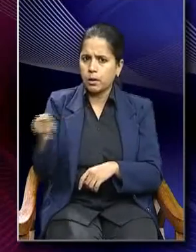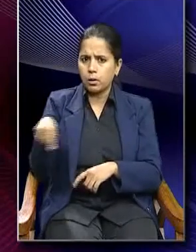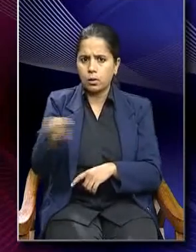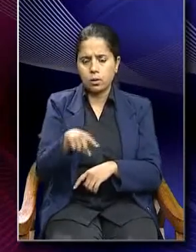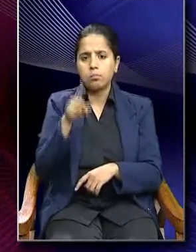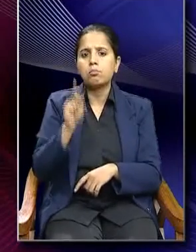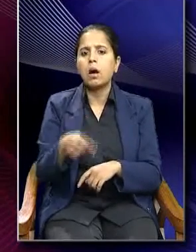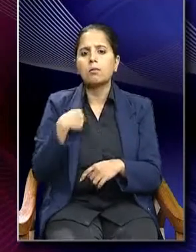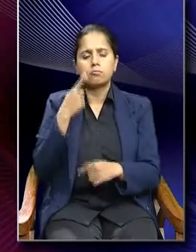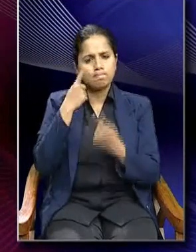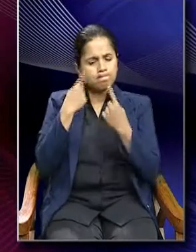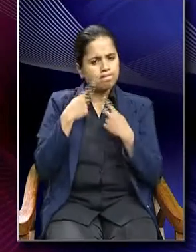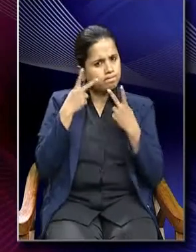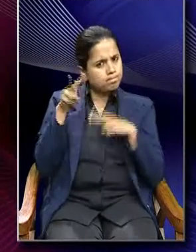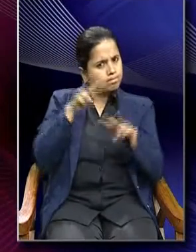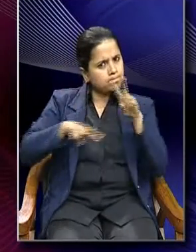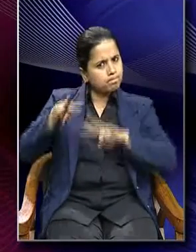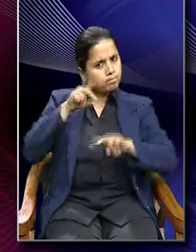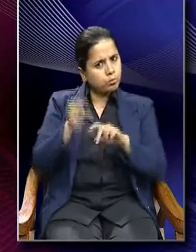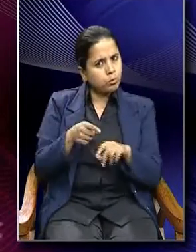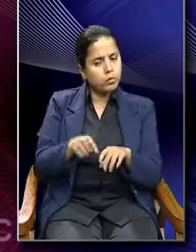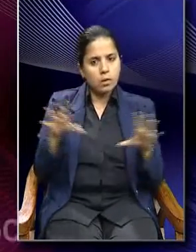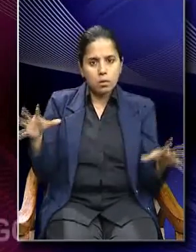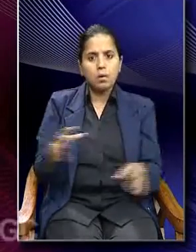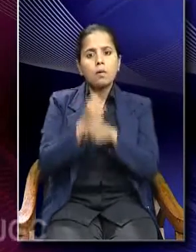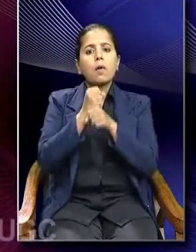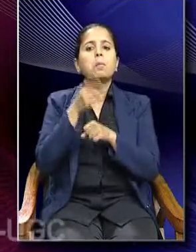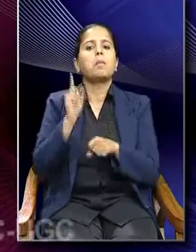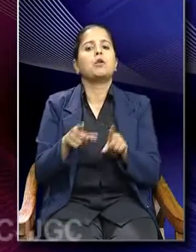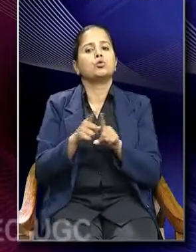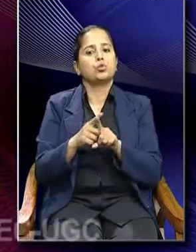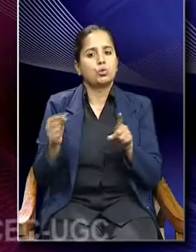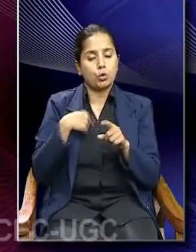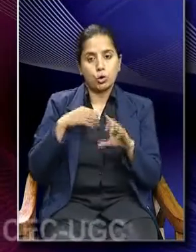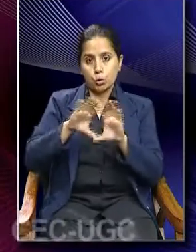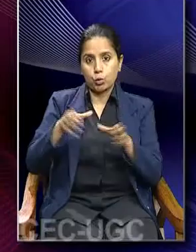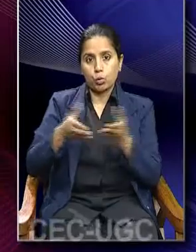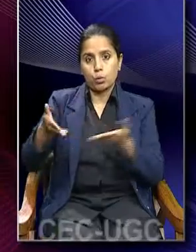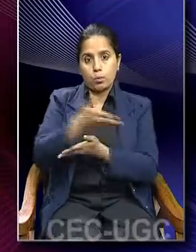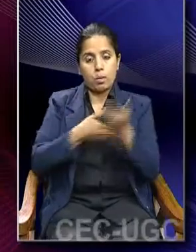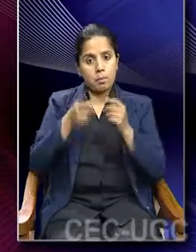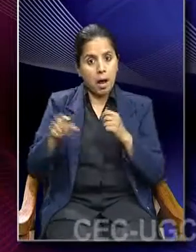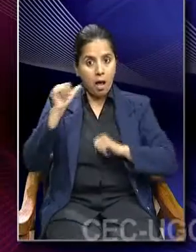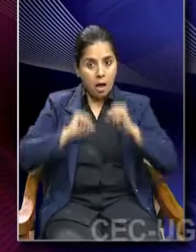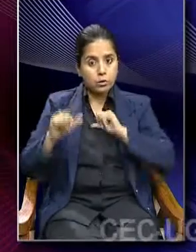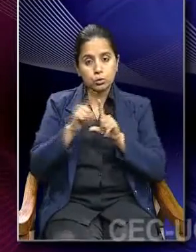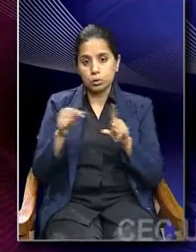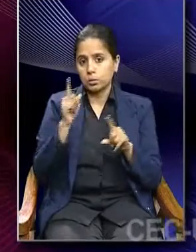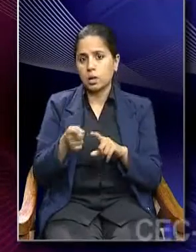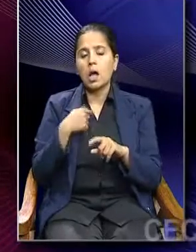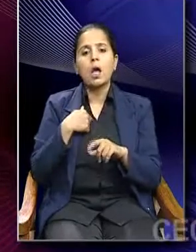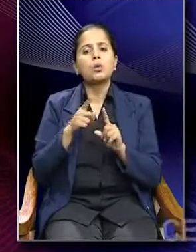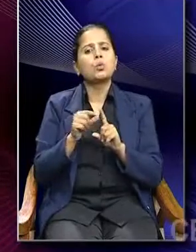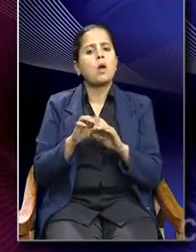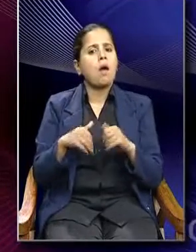be analyzed at the level of collective action among groups of actors. So, how I do